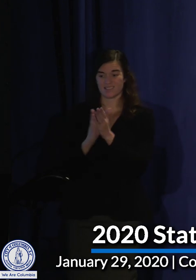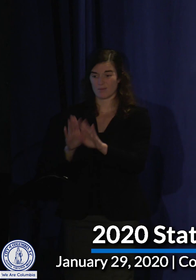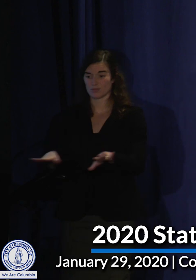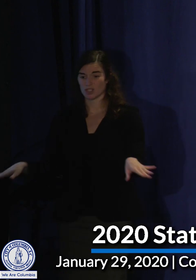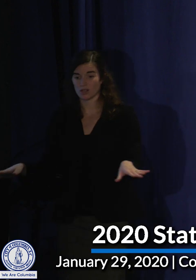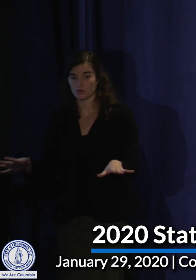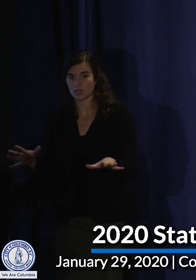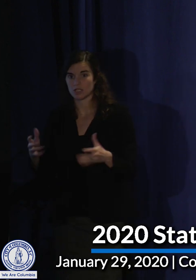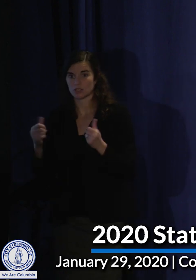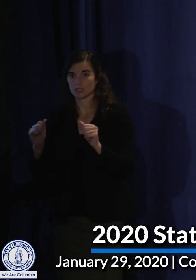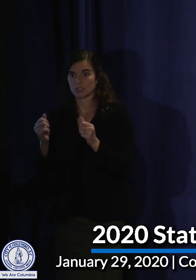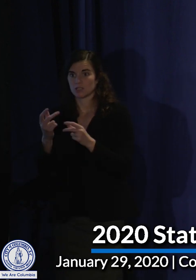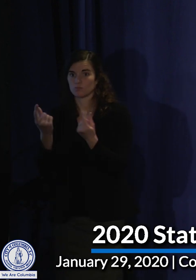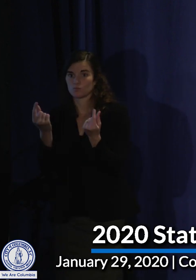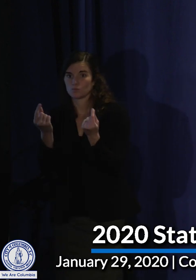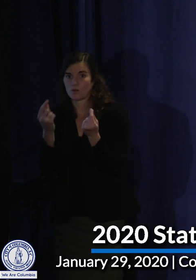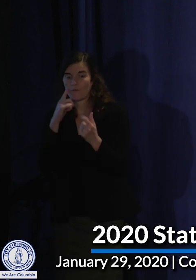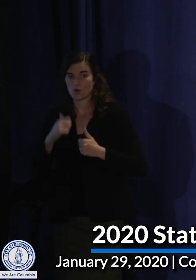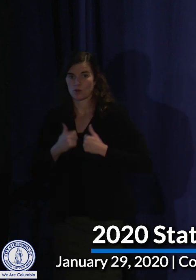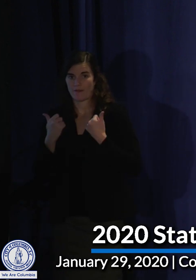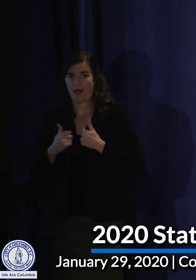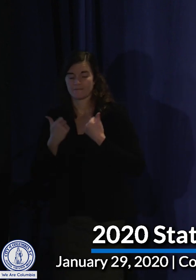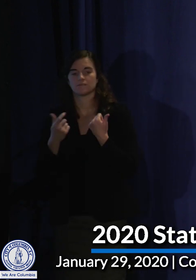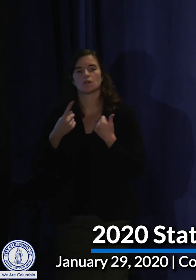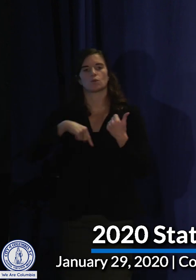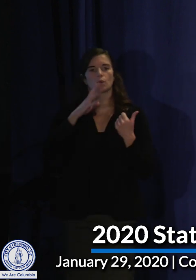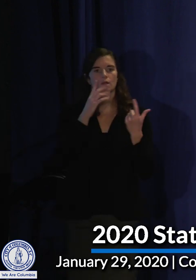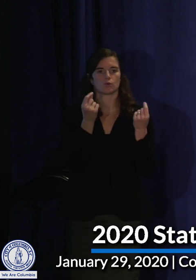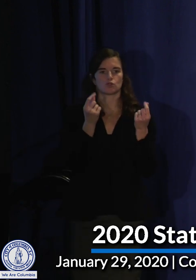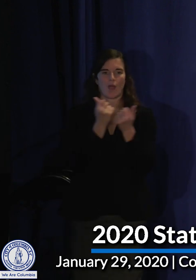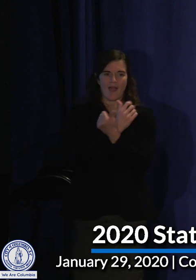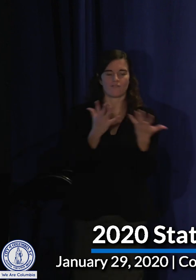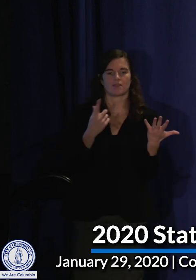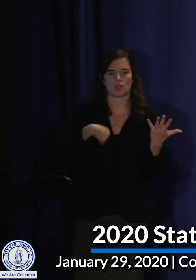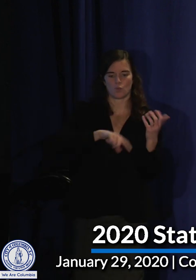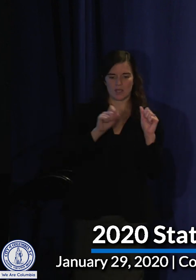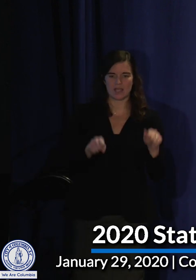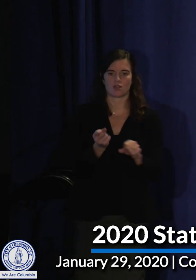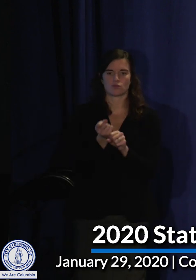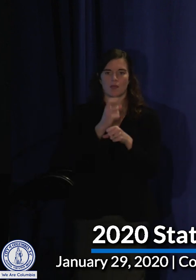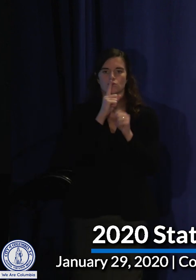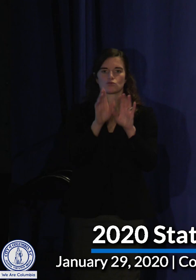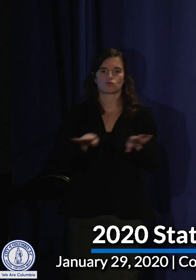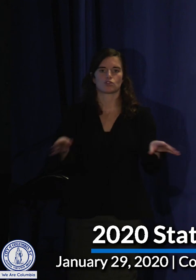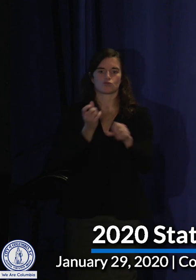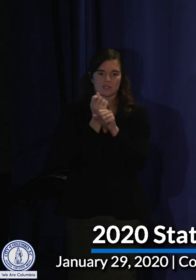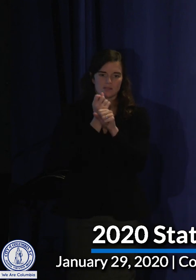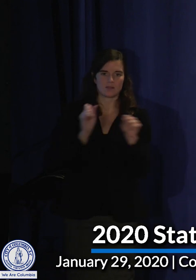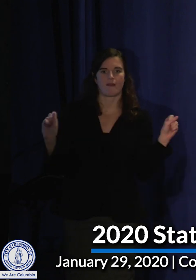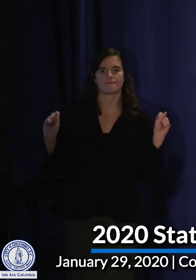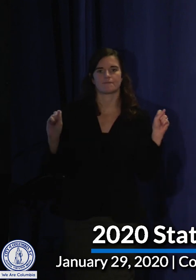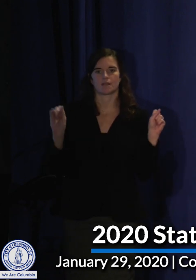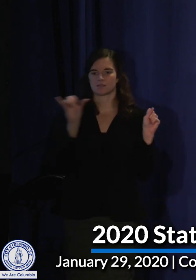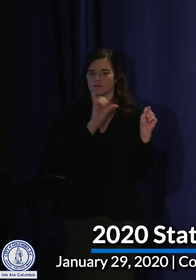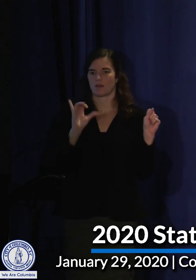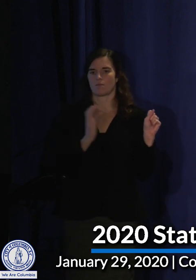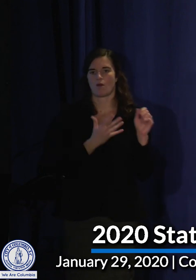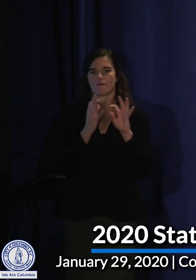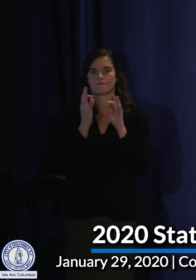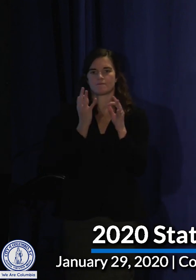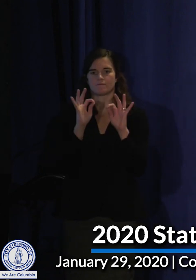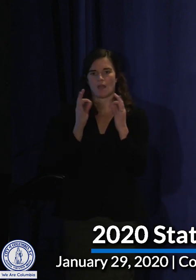And we will do everything that we possibly can to make sure they enjoy the same safety and security that our families enjoy.